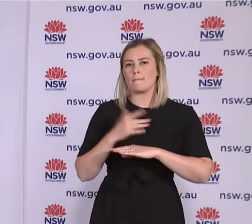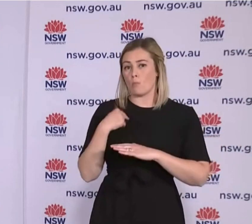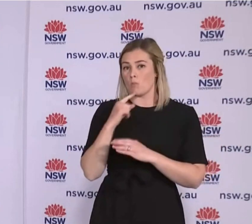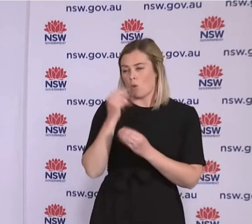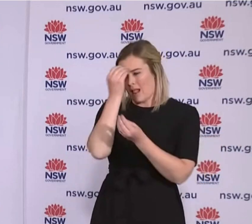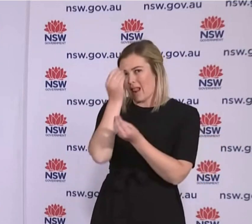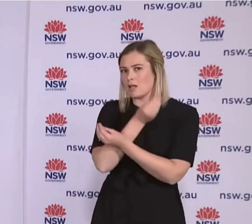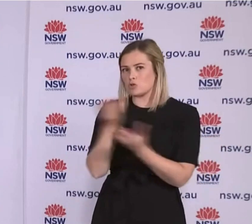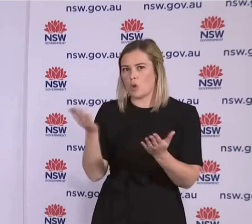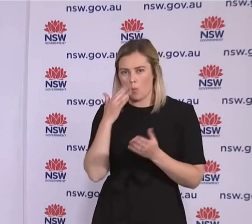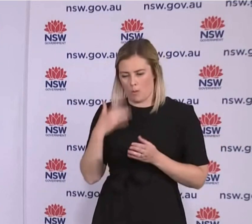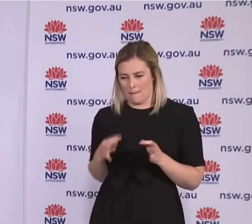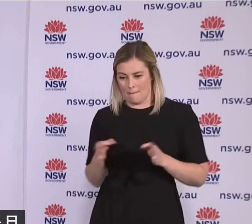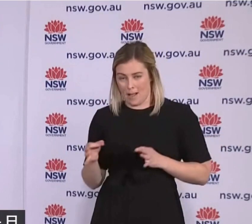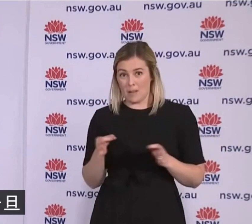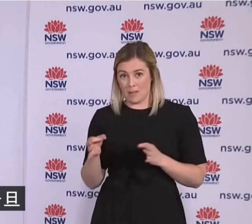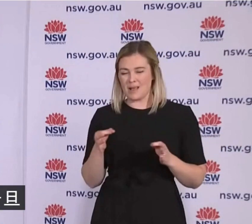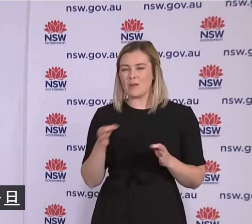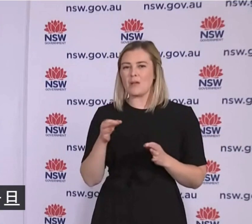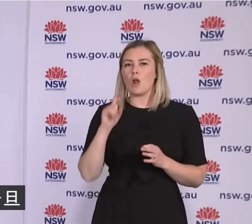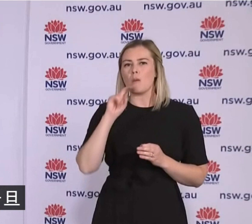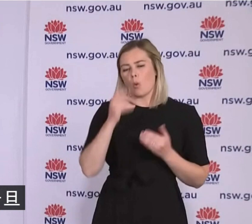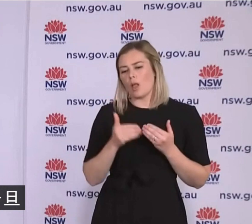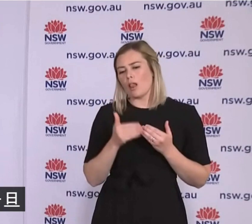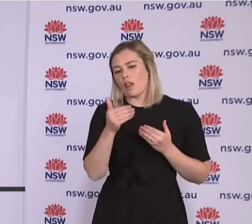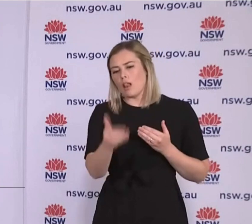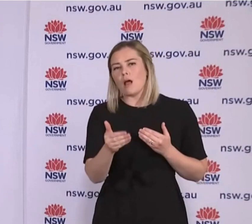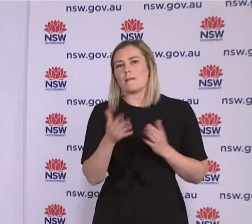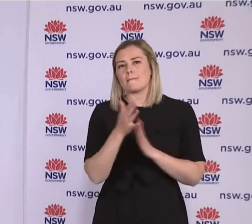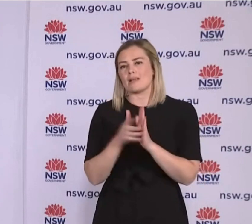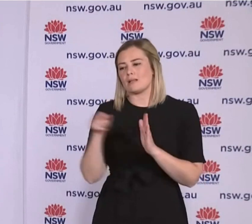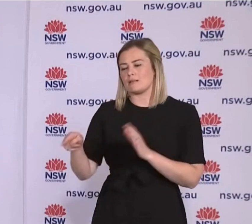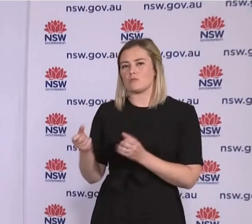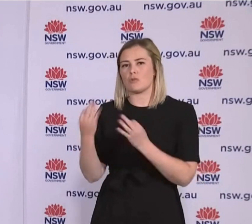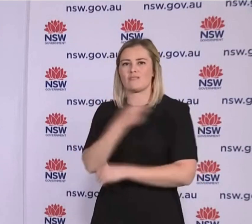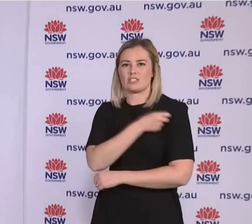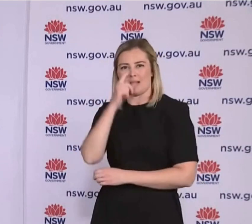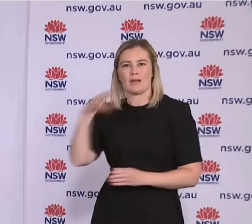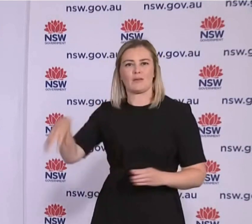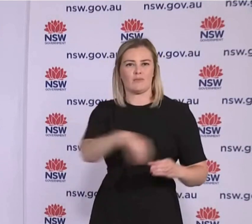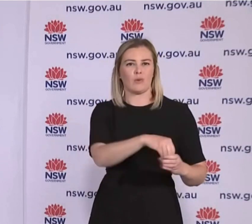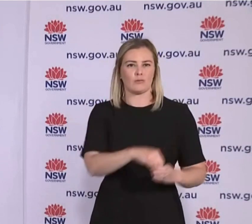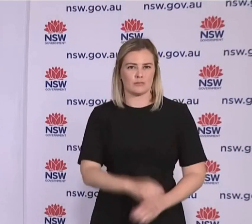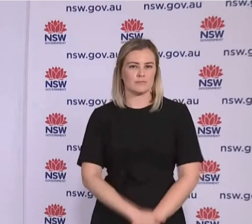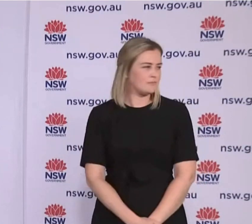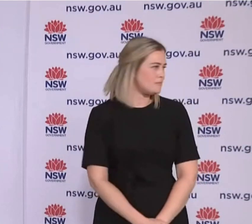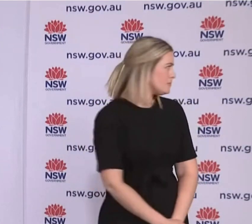to the public once we have that health advice and once we've gone through the planning at 80%. When will